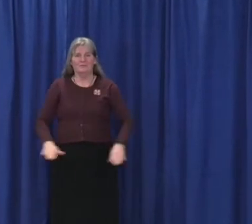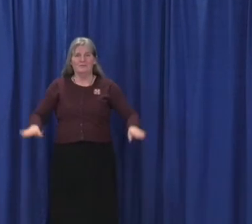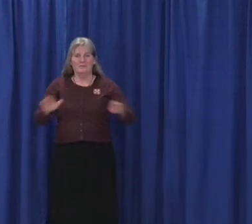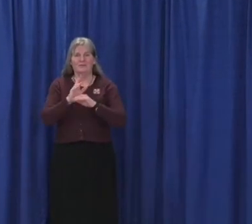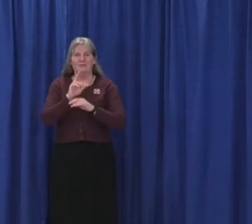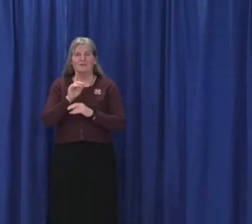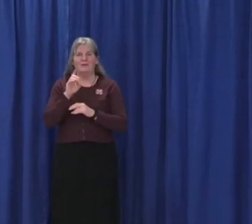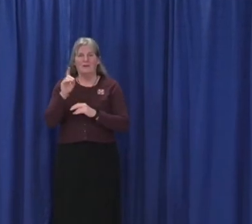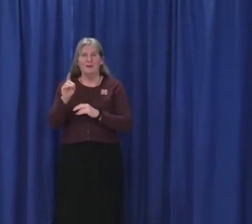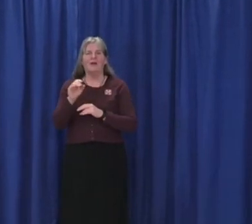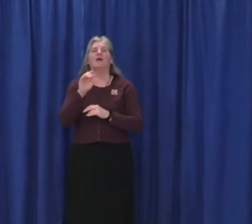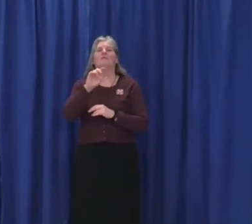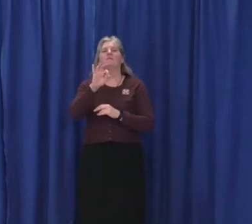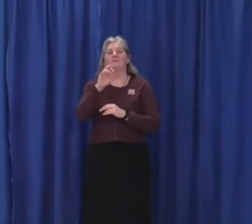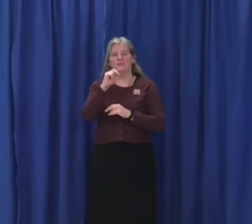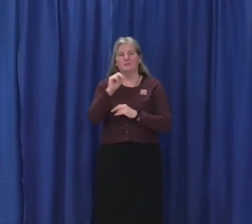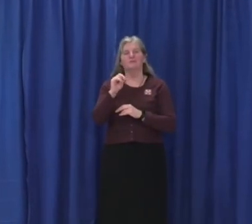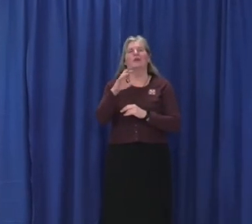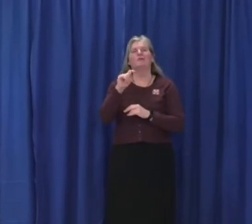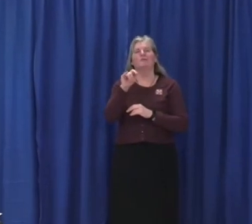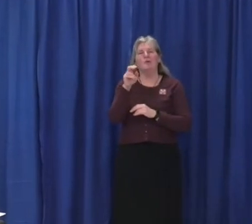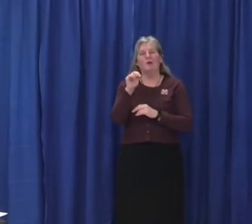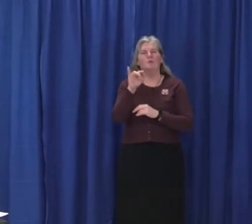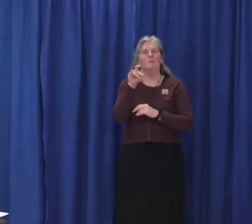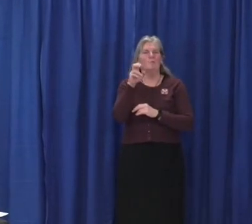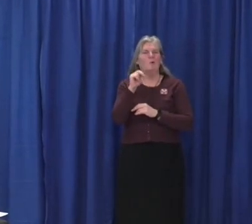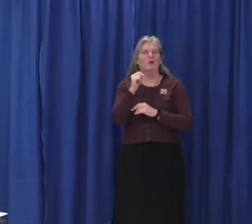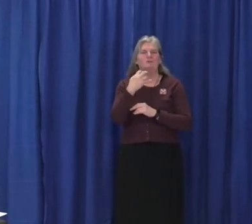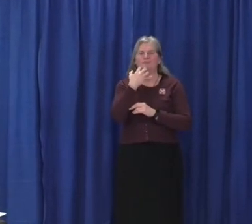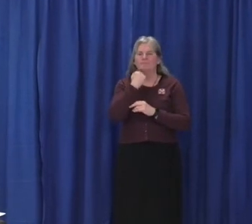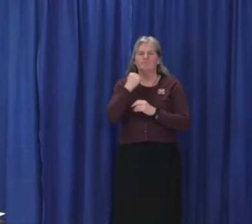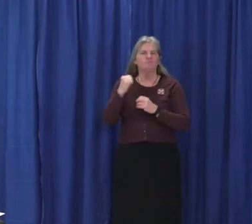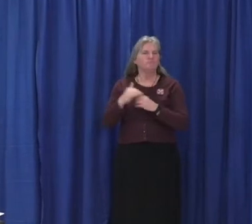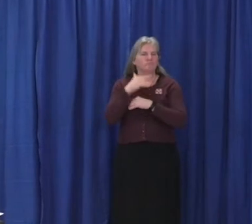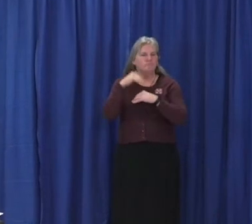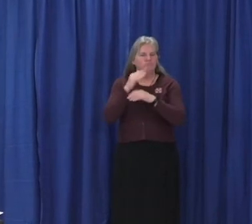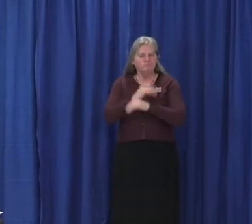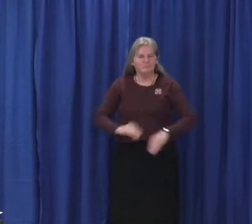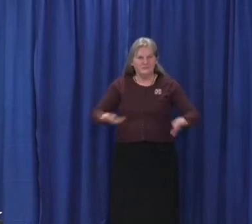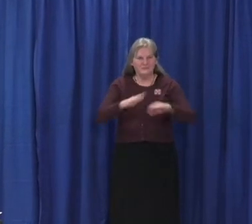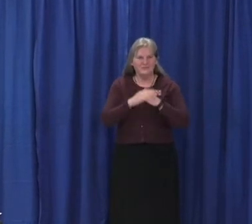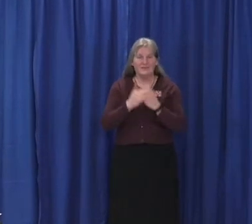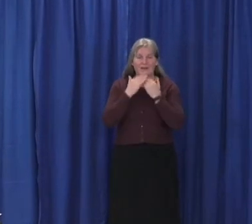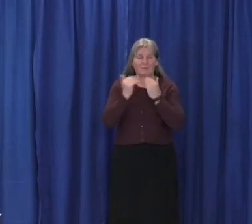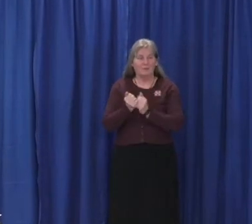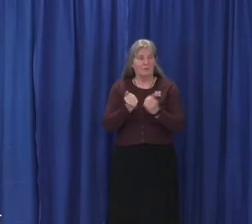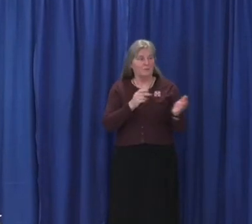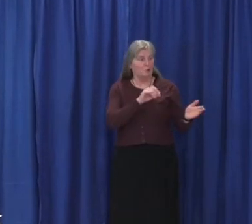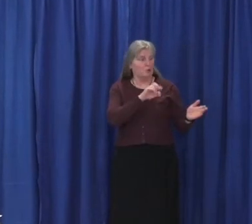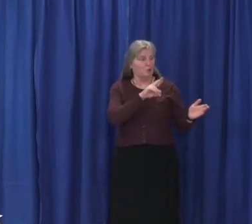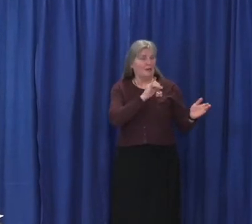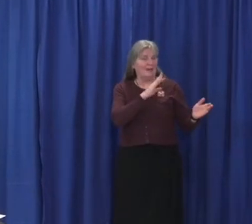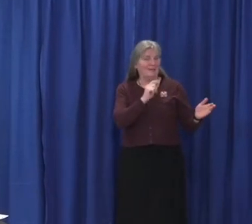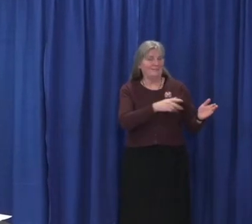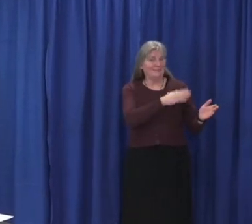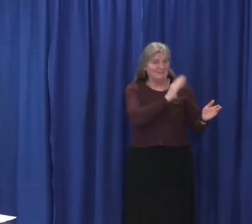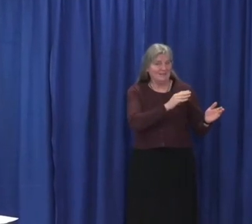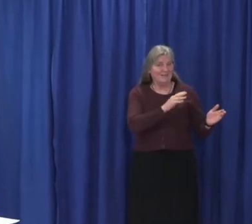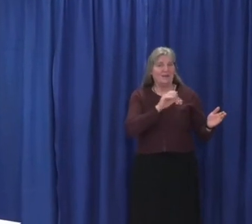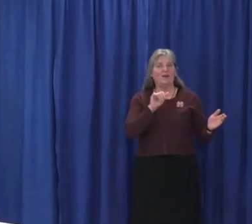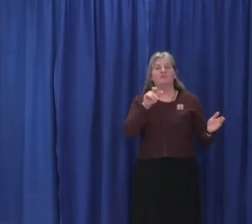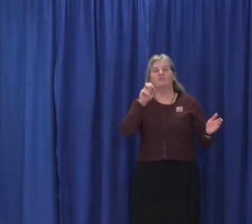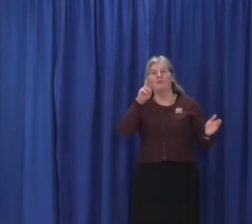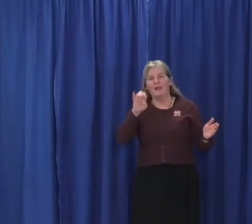territory of the Kwalin First Nation and the Ta'an Quachin Council. I'm very happy to be here again with Dr. Elliott and Andre and